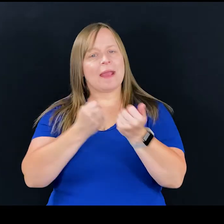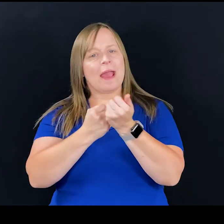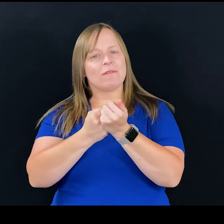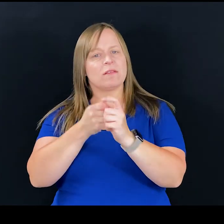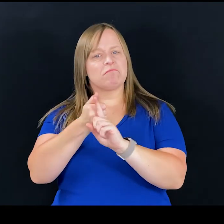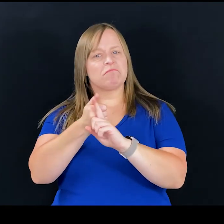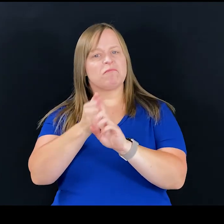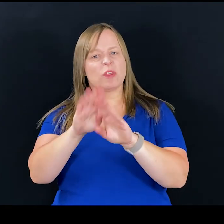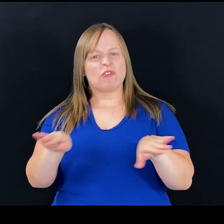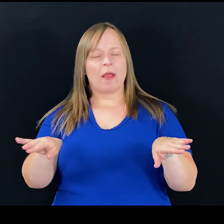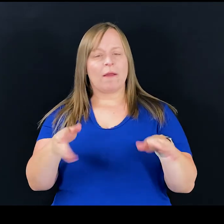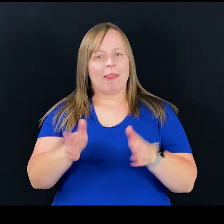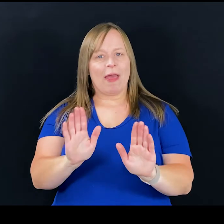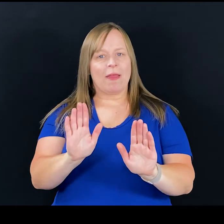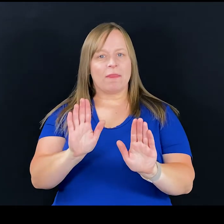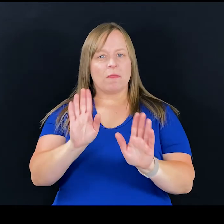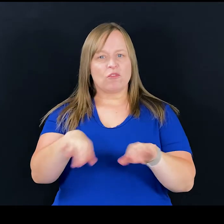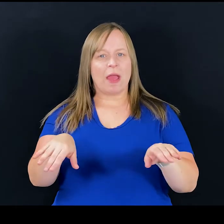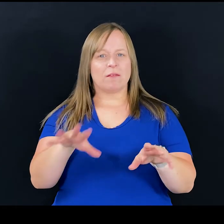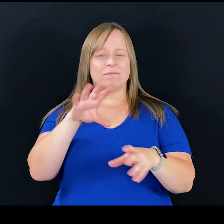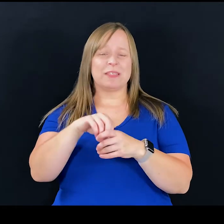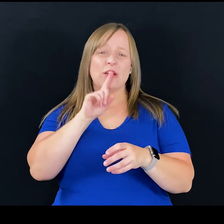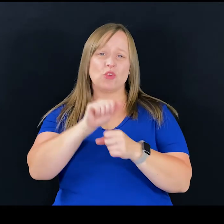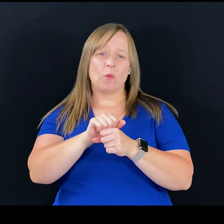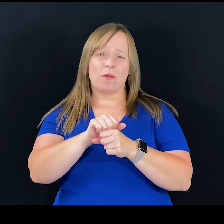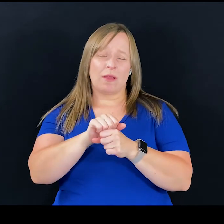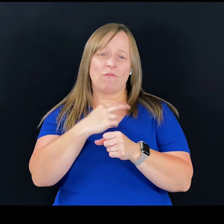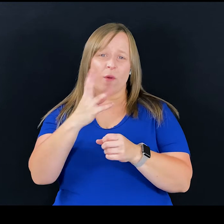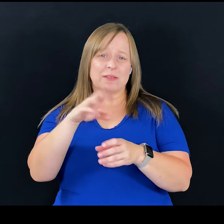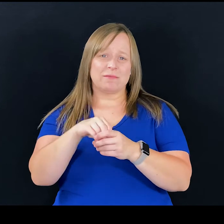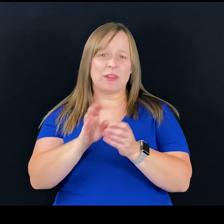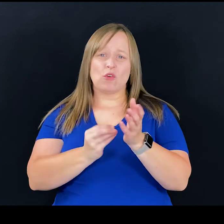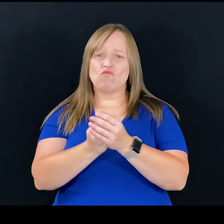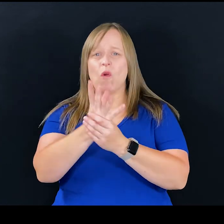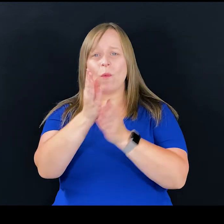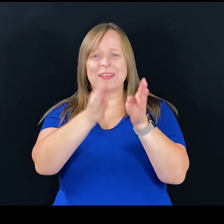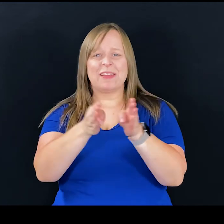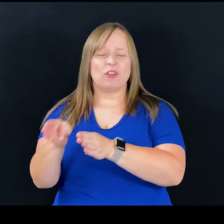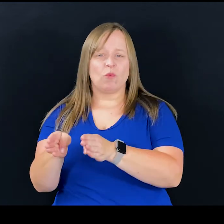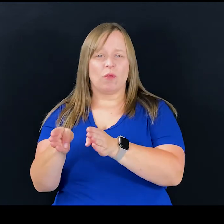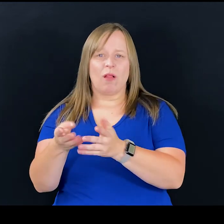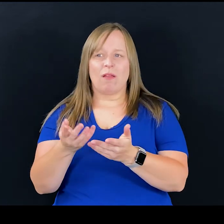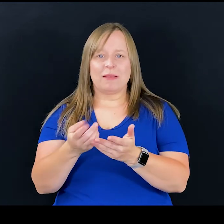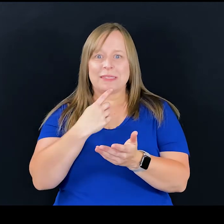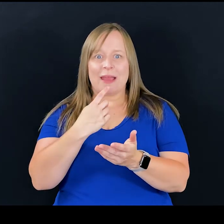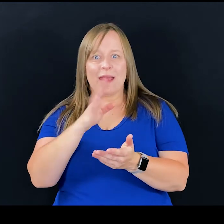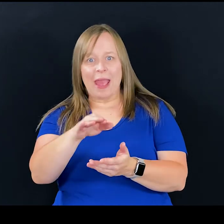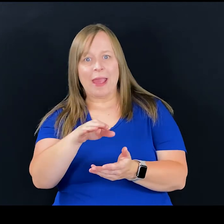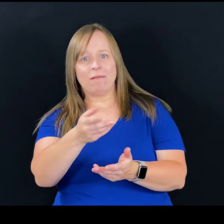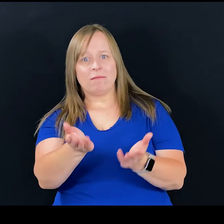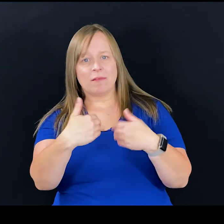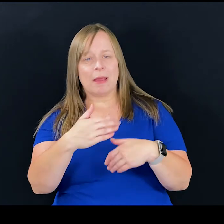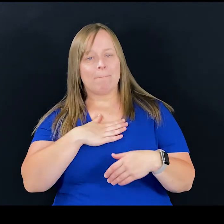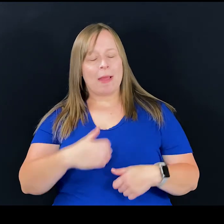I think it advocates for their child and let their child speak, because they do have a voice and they grow as an individual to